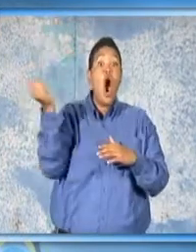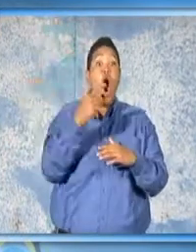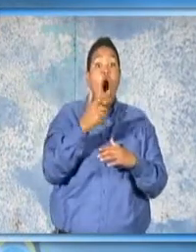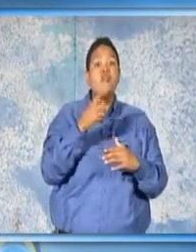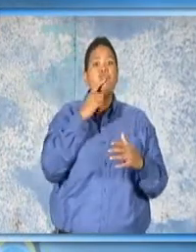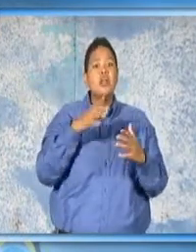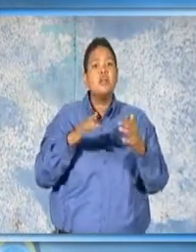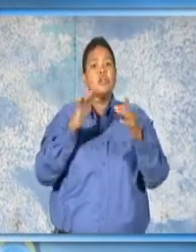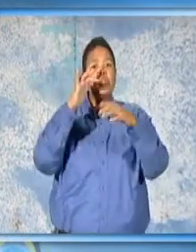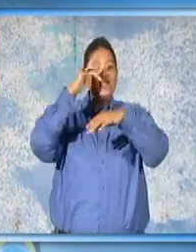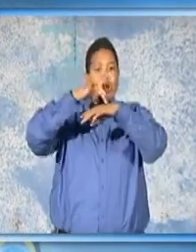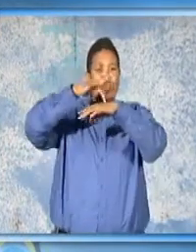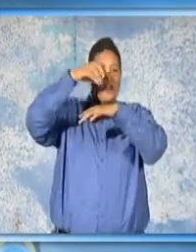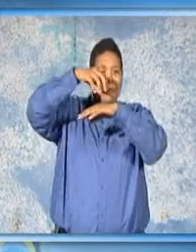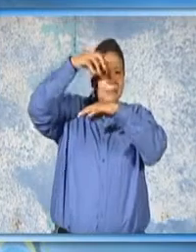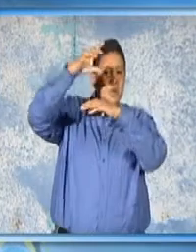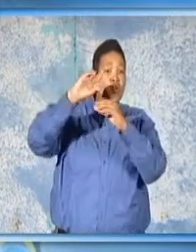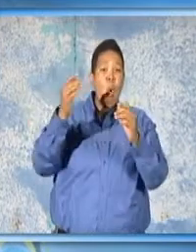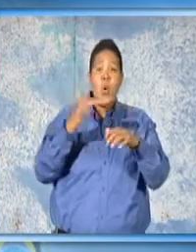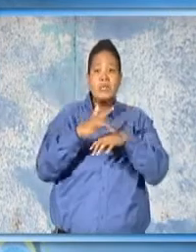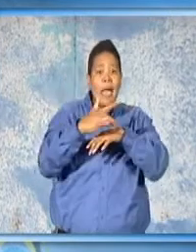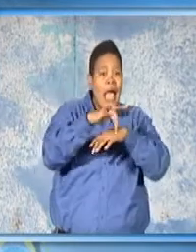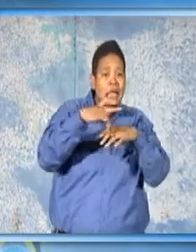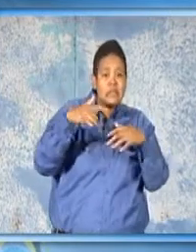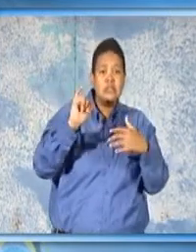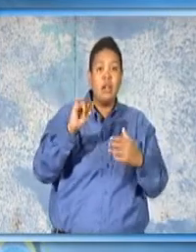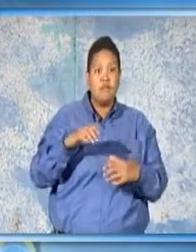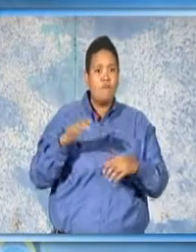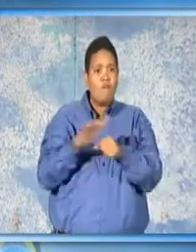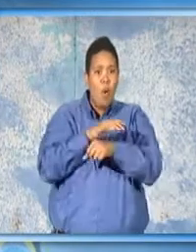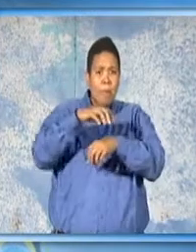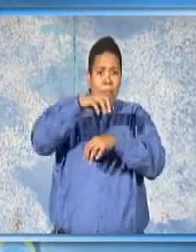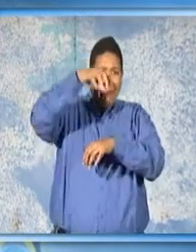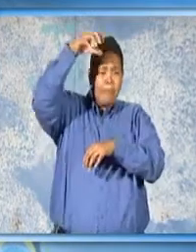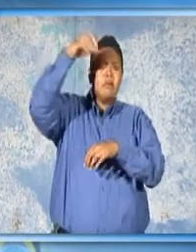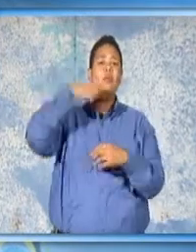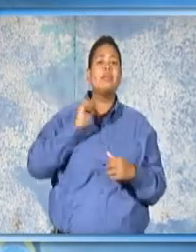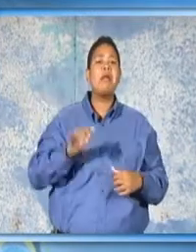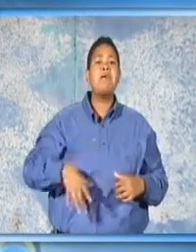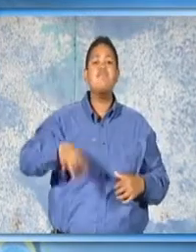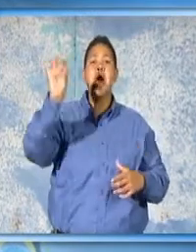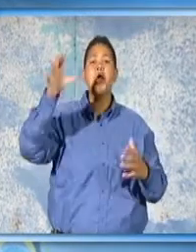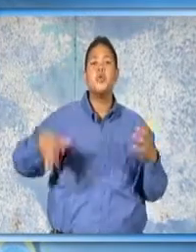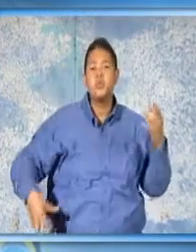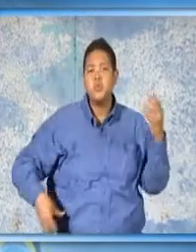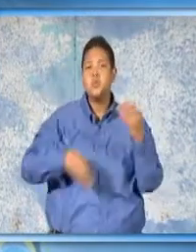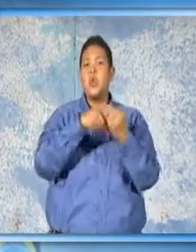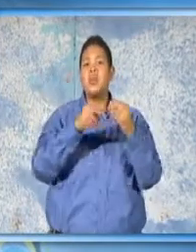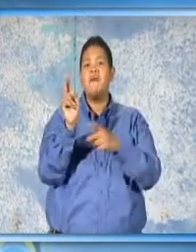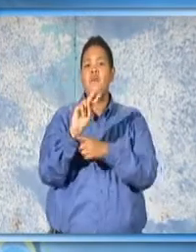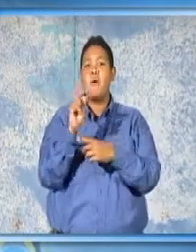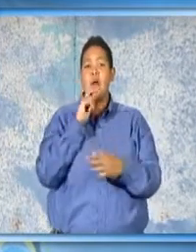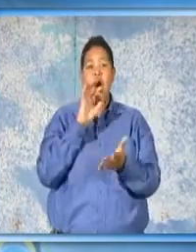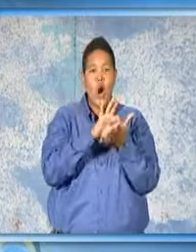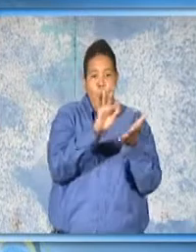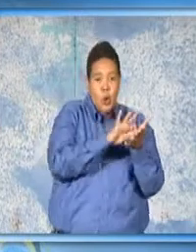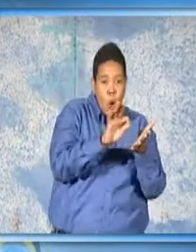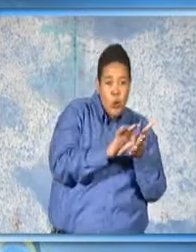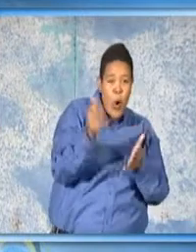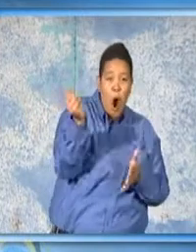are touching each other and there is no space between them, we could therefore find the total volume by counting all the